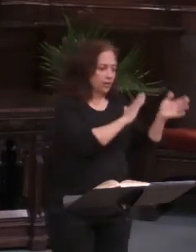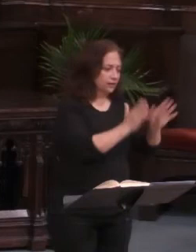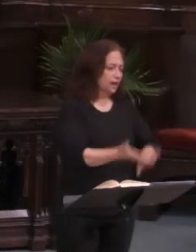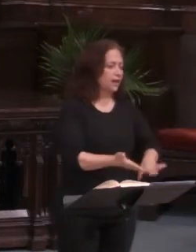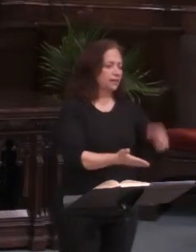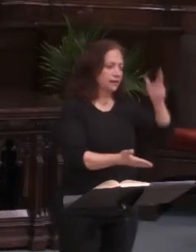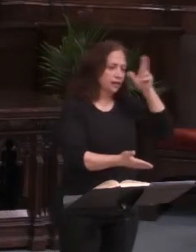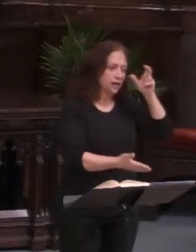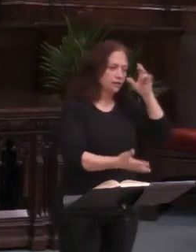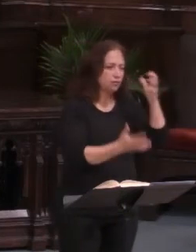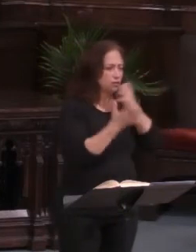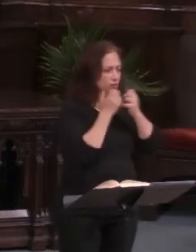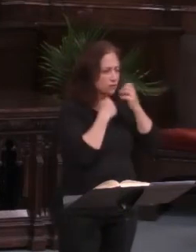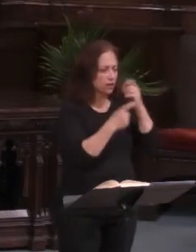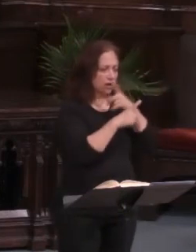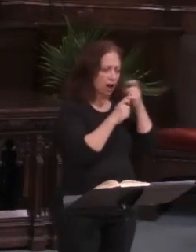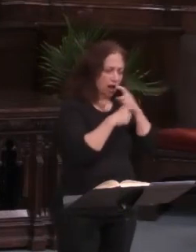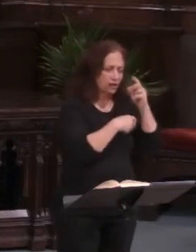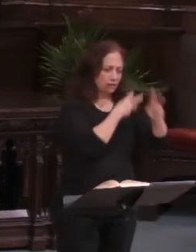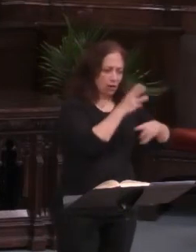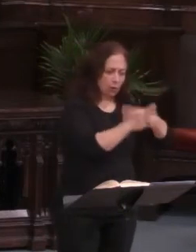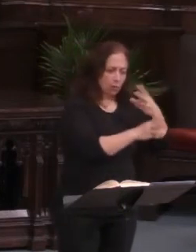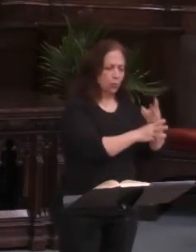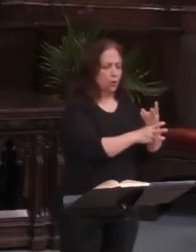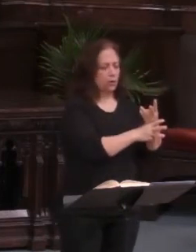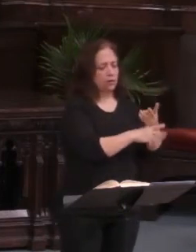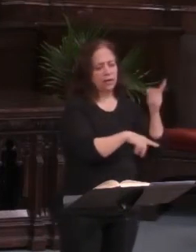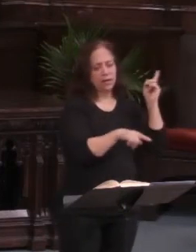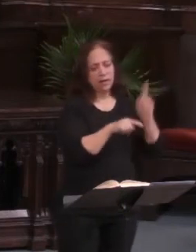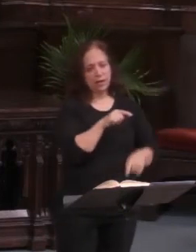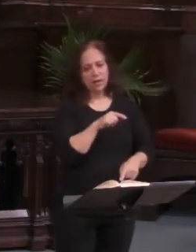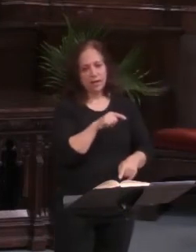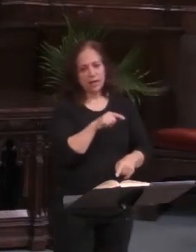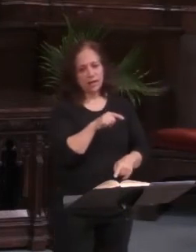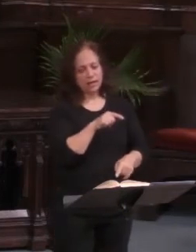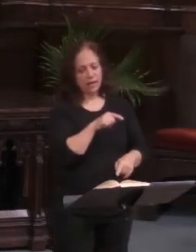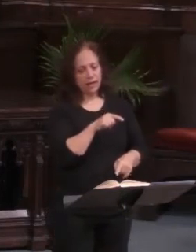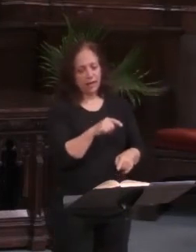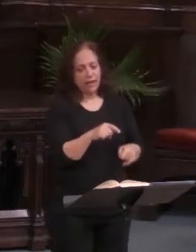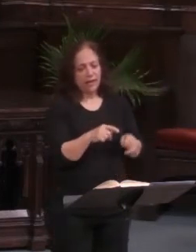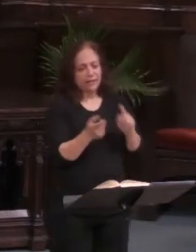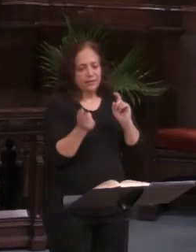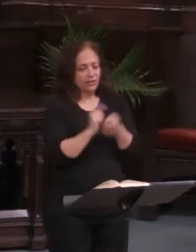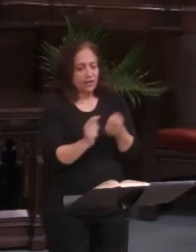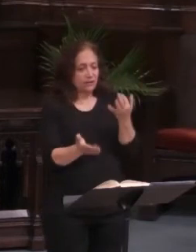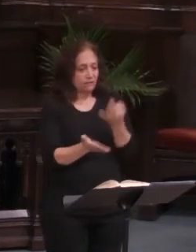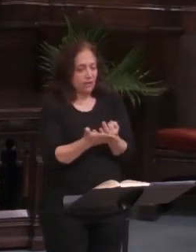evil and greed and ugliness of our world, I can't shake the fact that